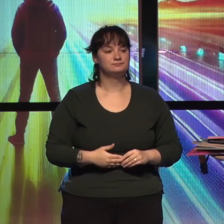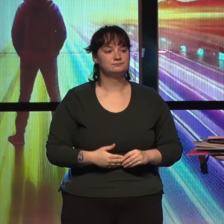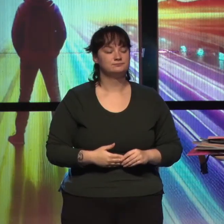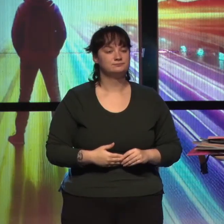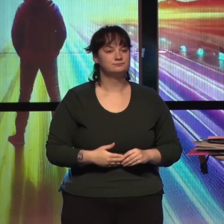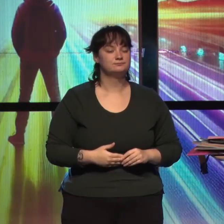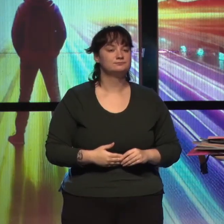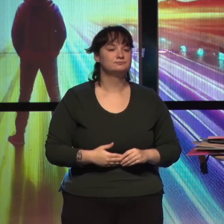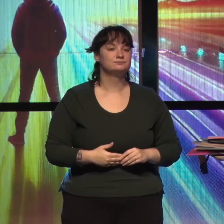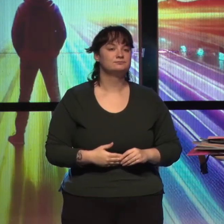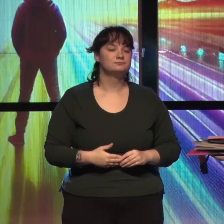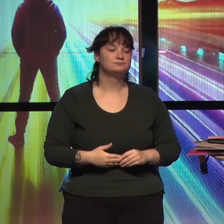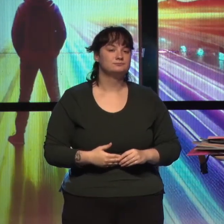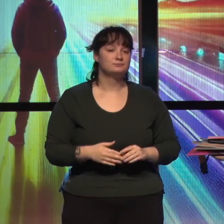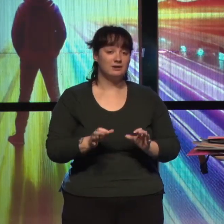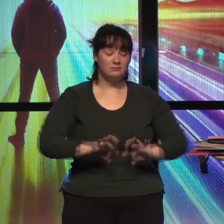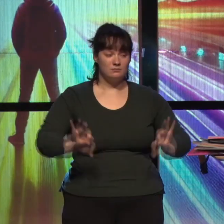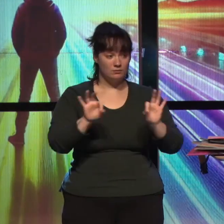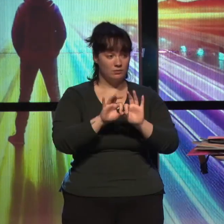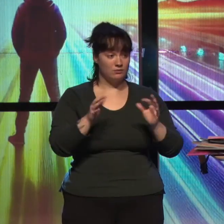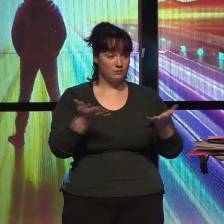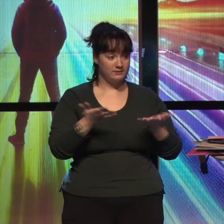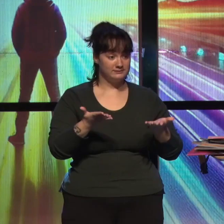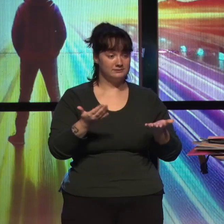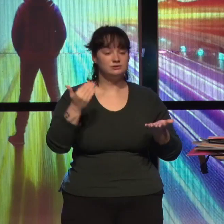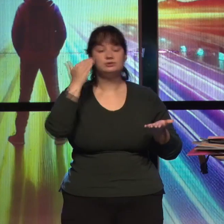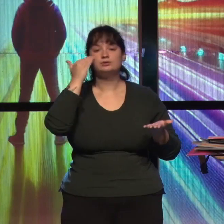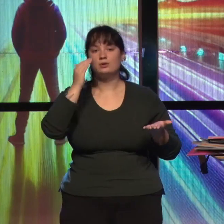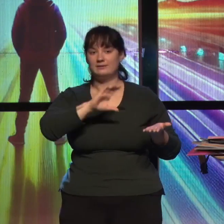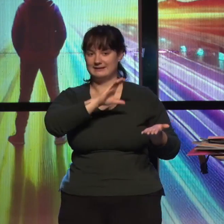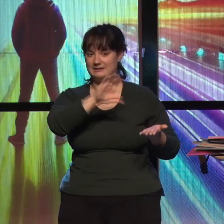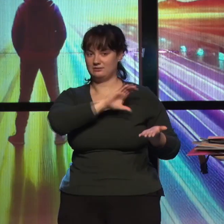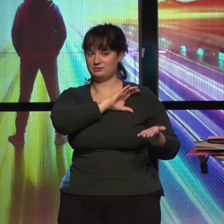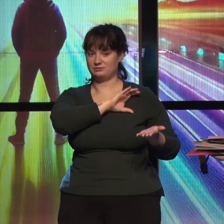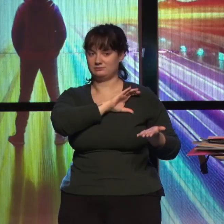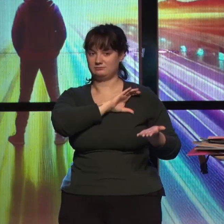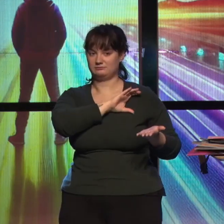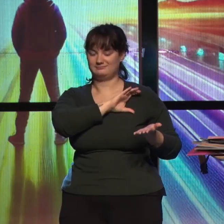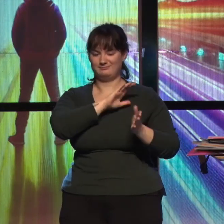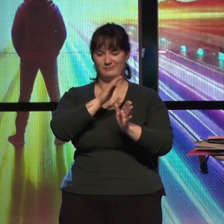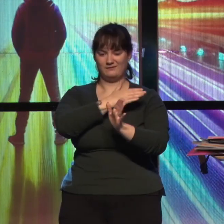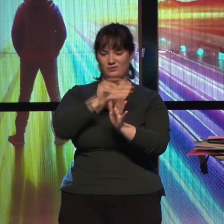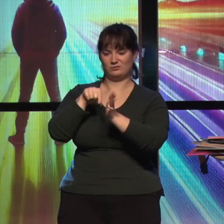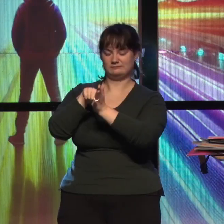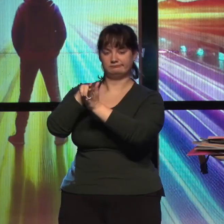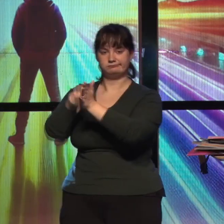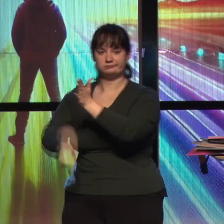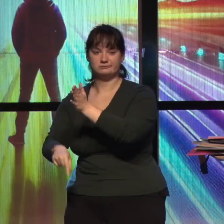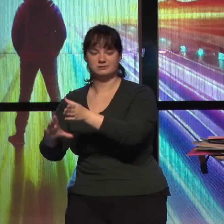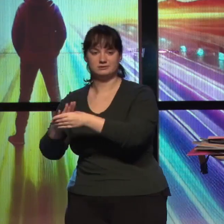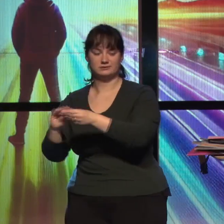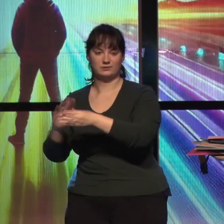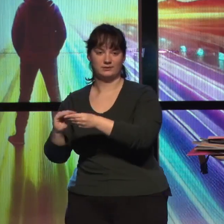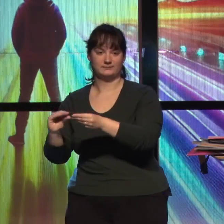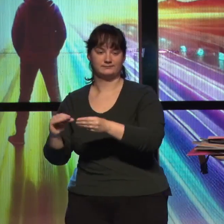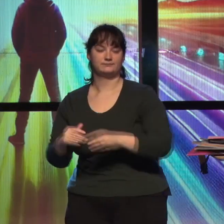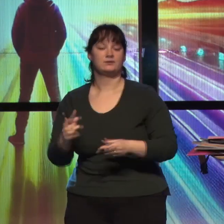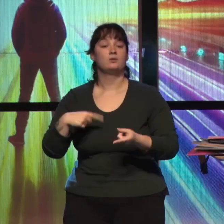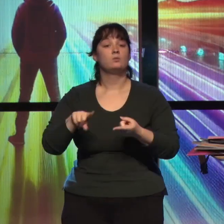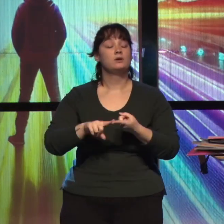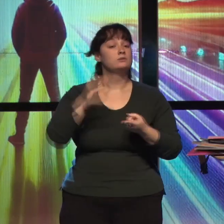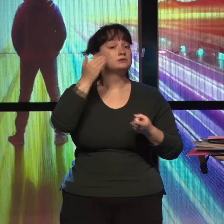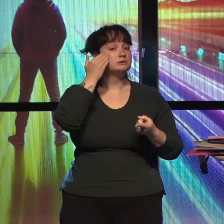like this is it's really important that you kind of know the characters before you dive in, right? And here's what happens. When we know